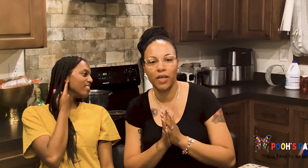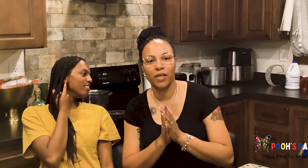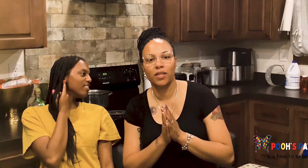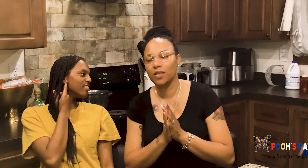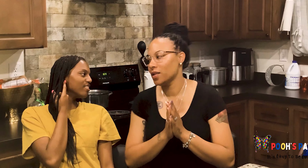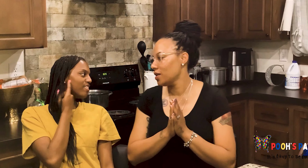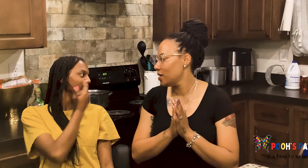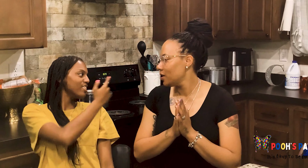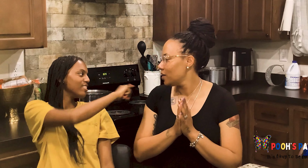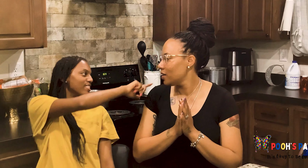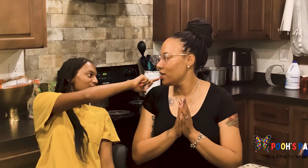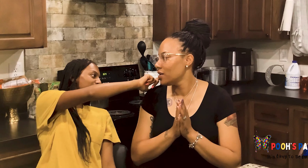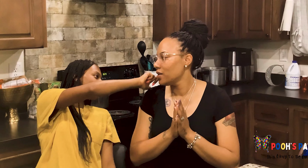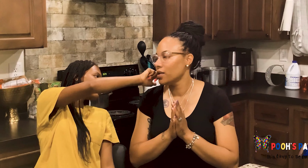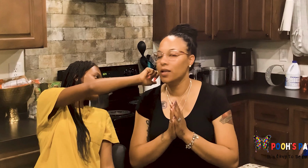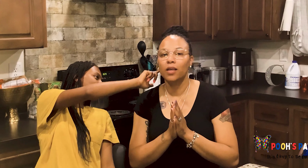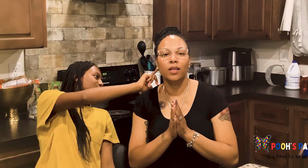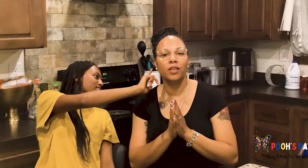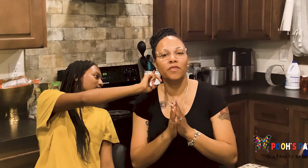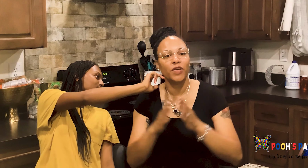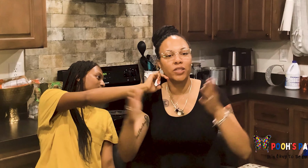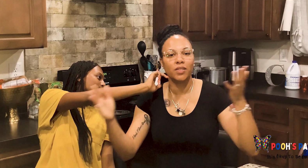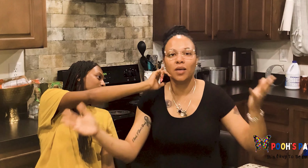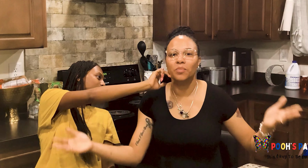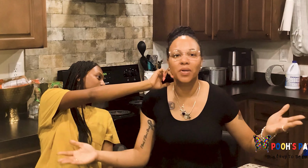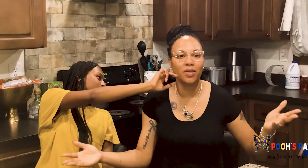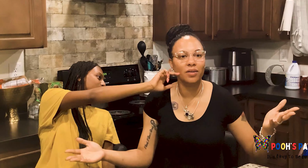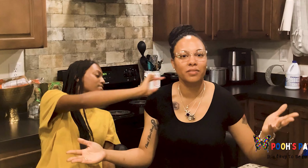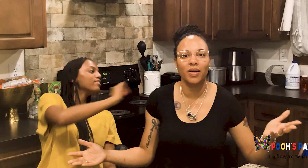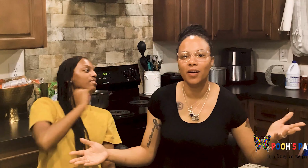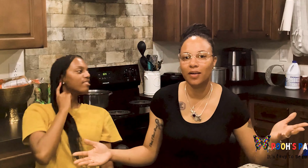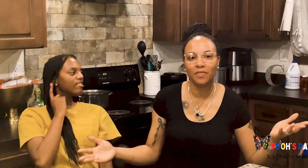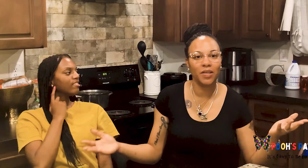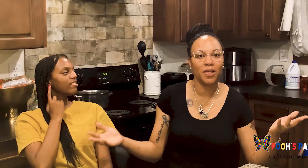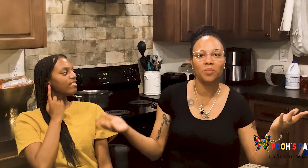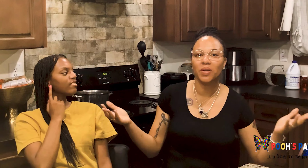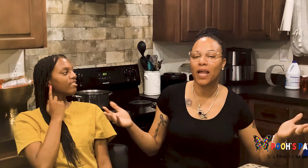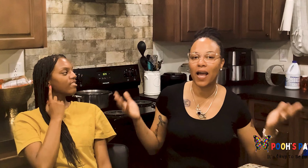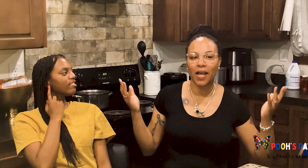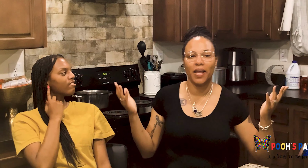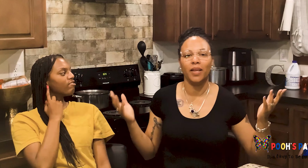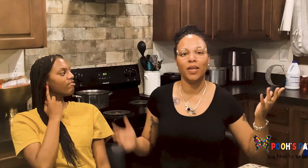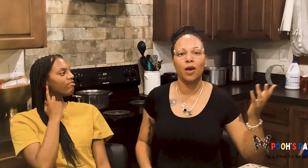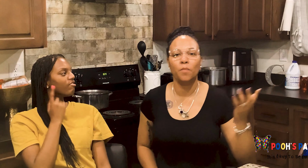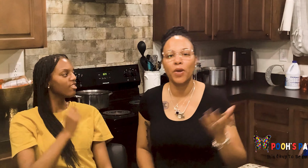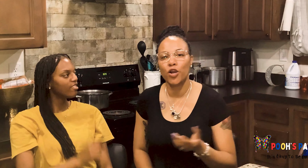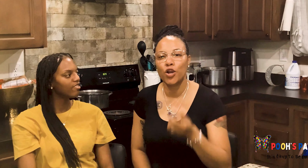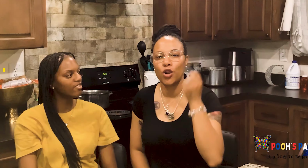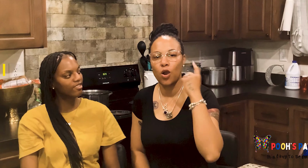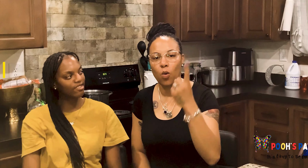with the first number of the number line, number